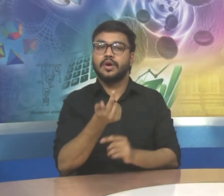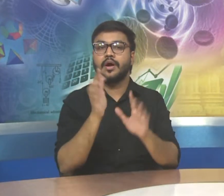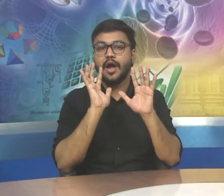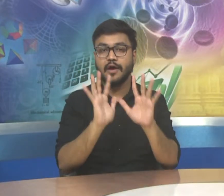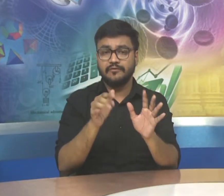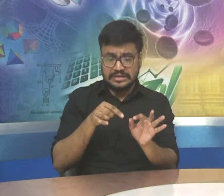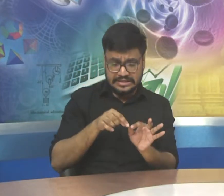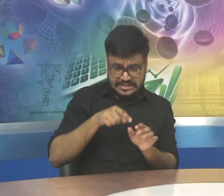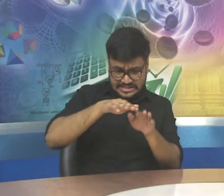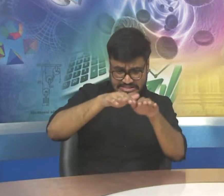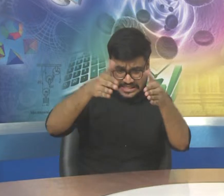joules.